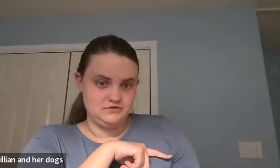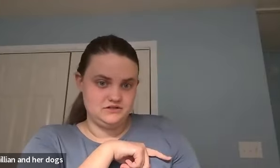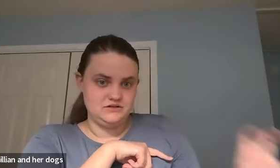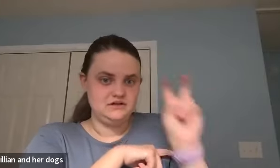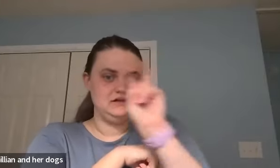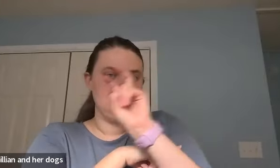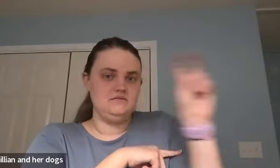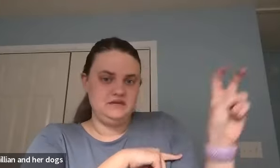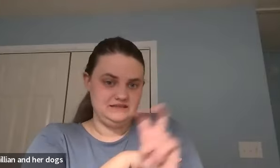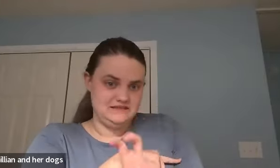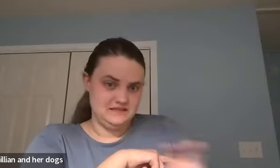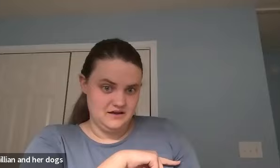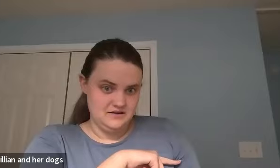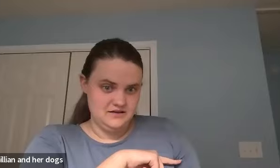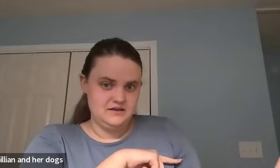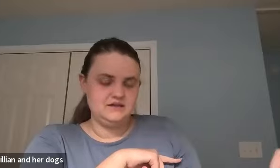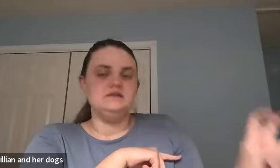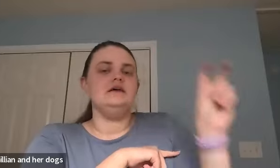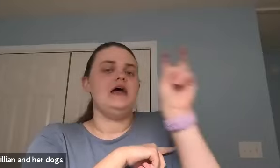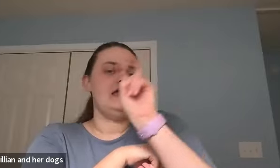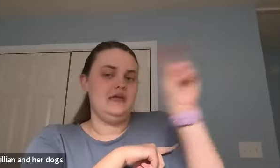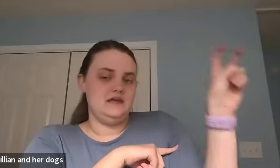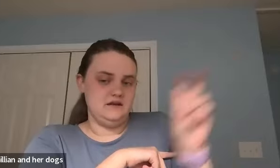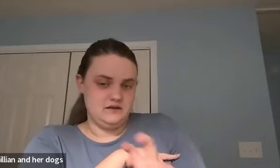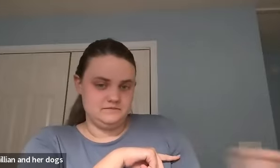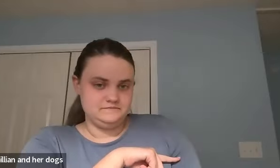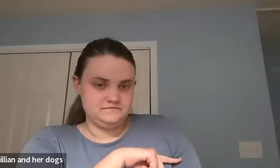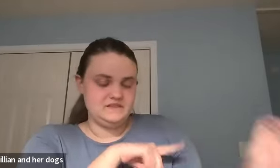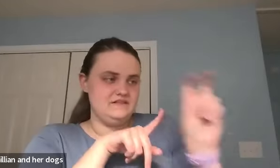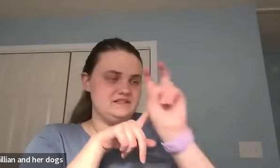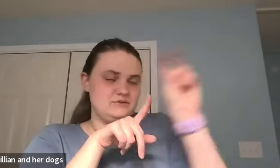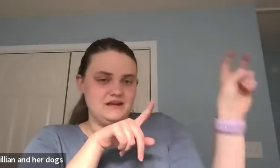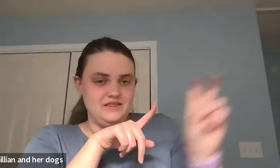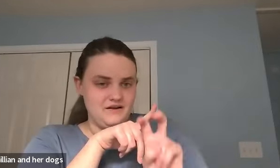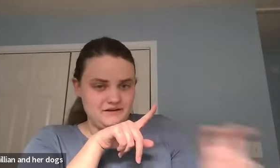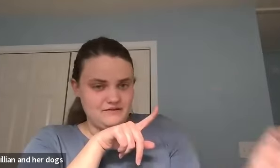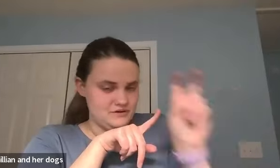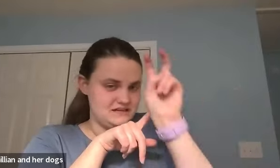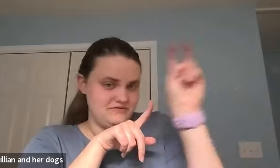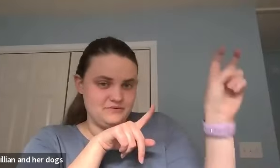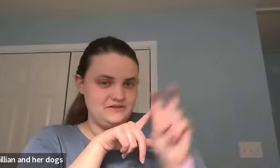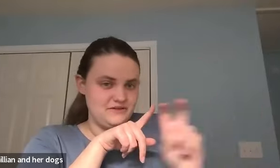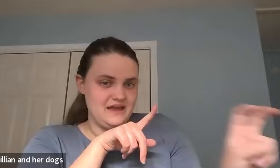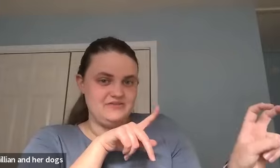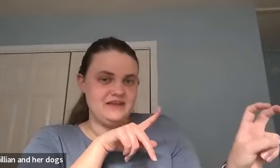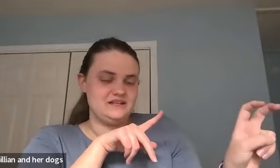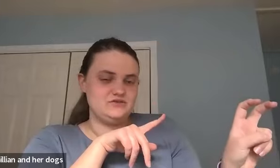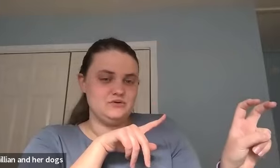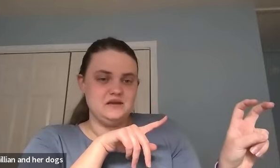motion, pizza. And this one I love, I've always had fun with. And then at school, I came to